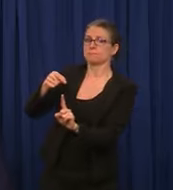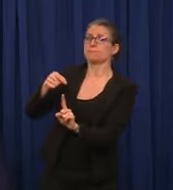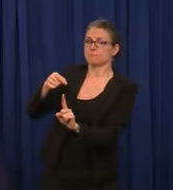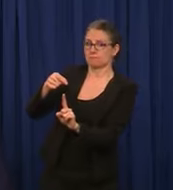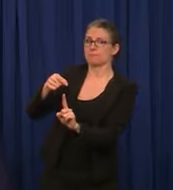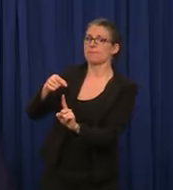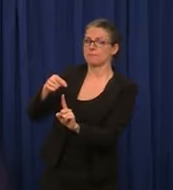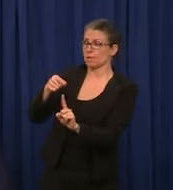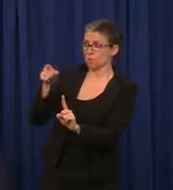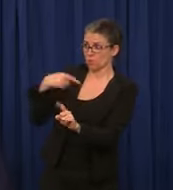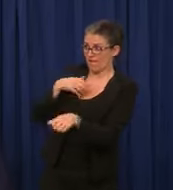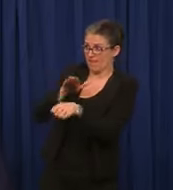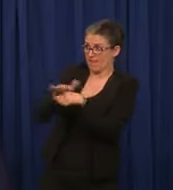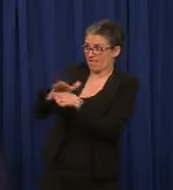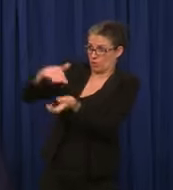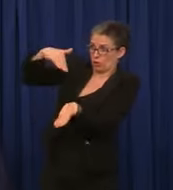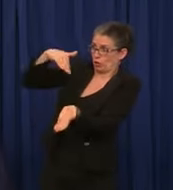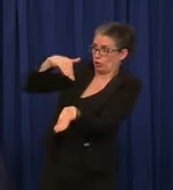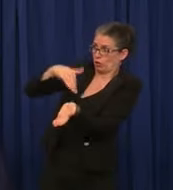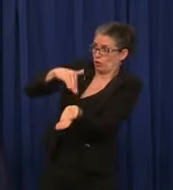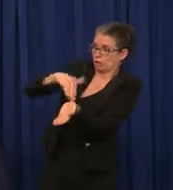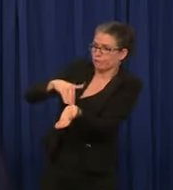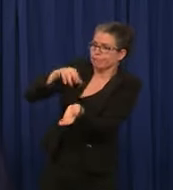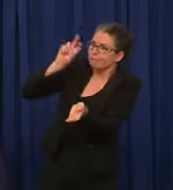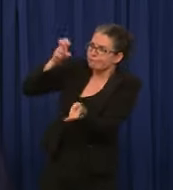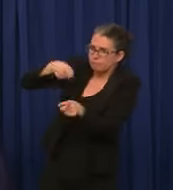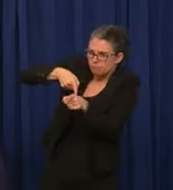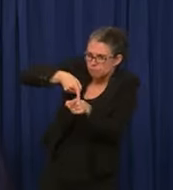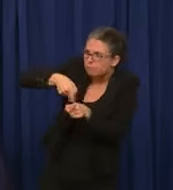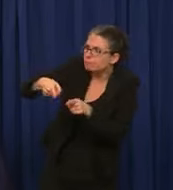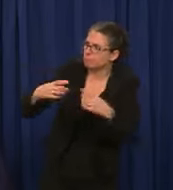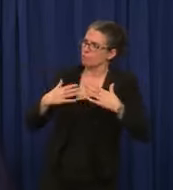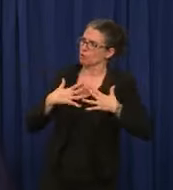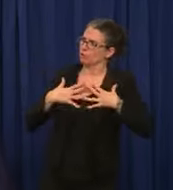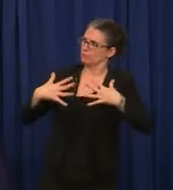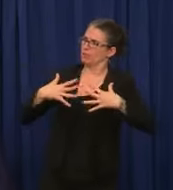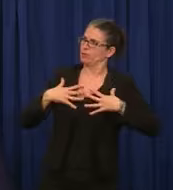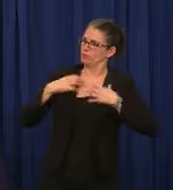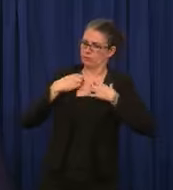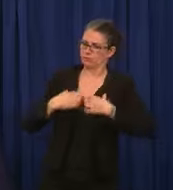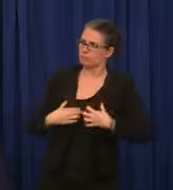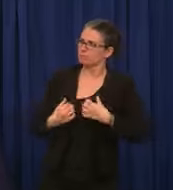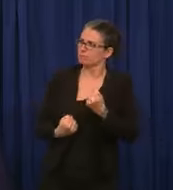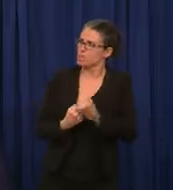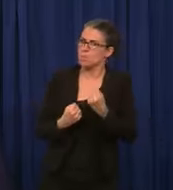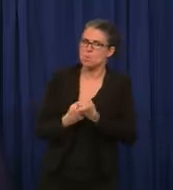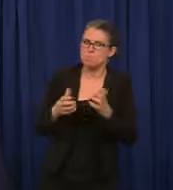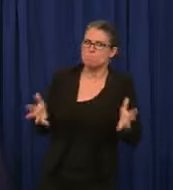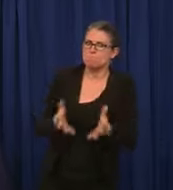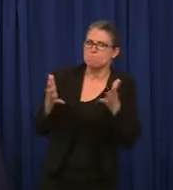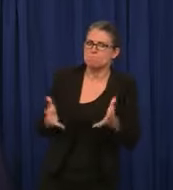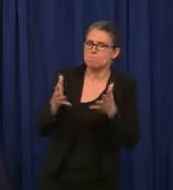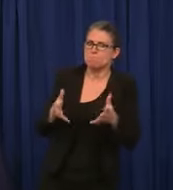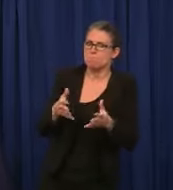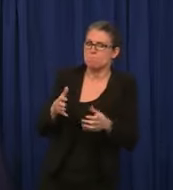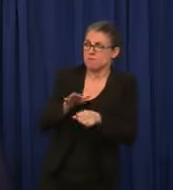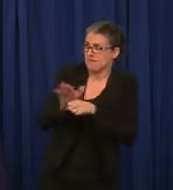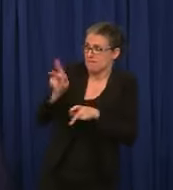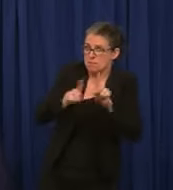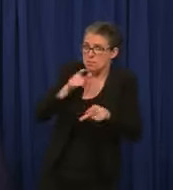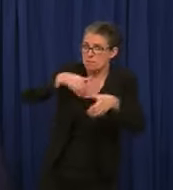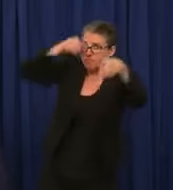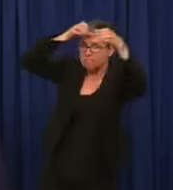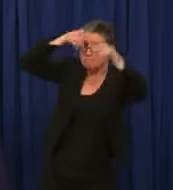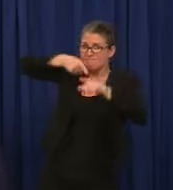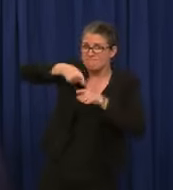Statistics puts Maine's number of respiratory therapists between 170 and 590. That's a pretty big, it's a pretty